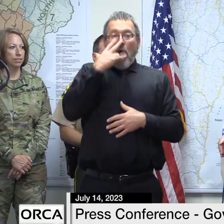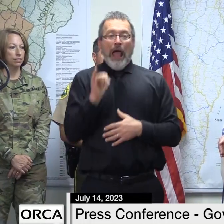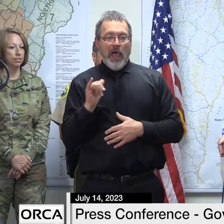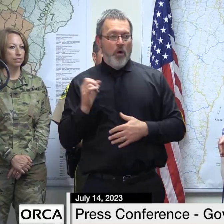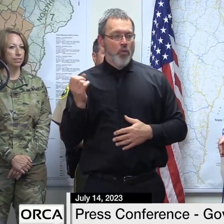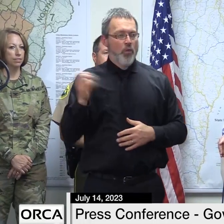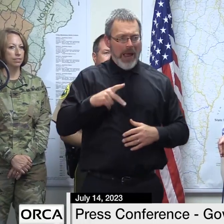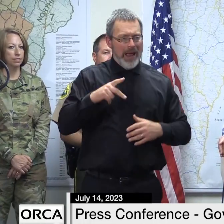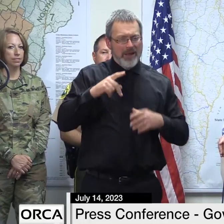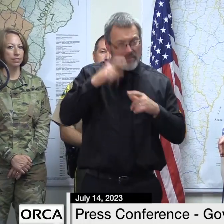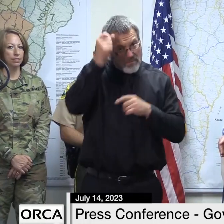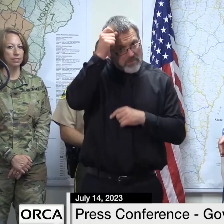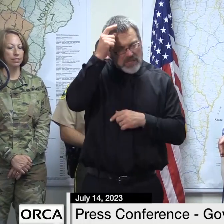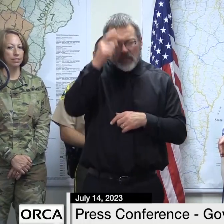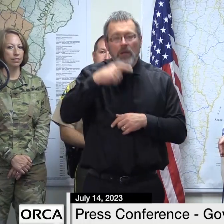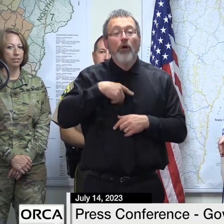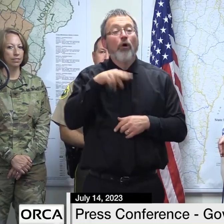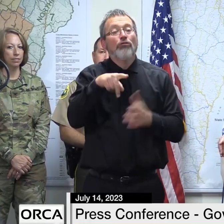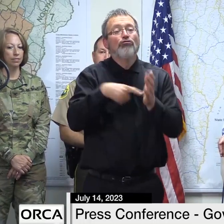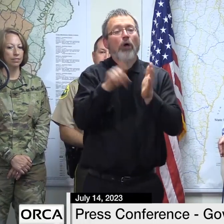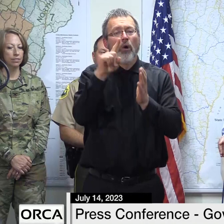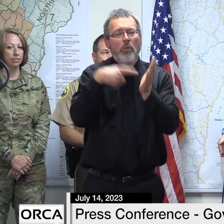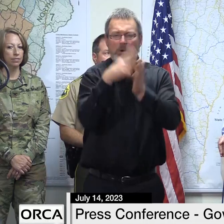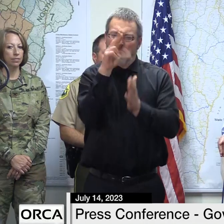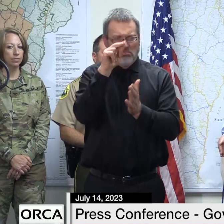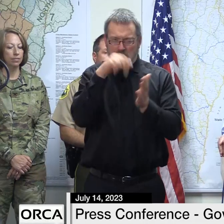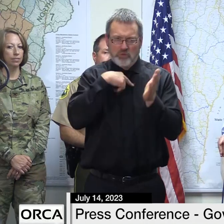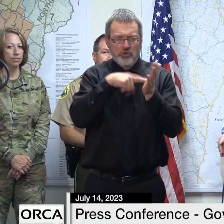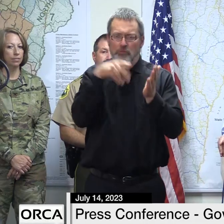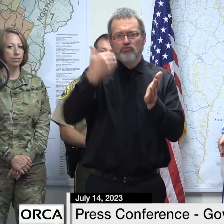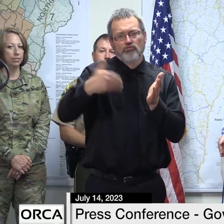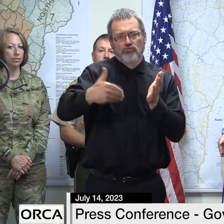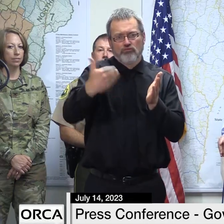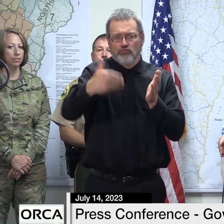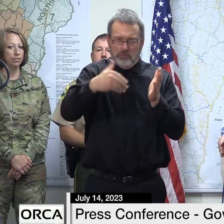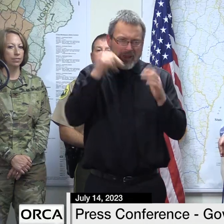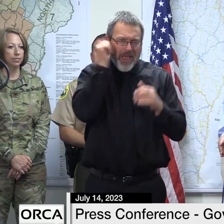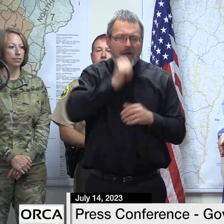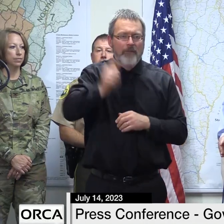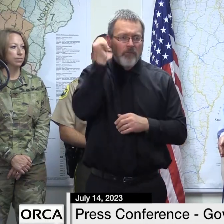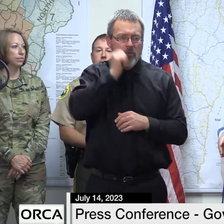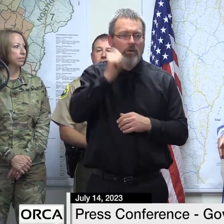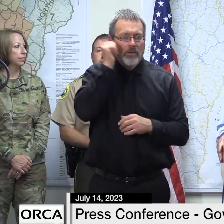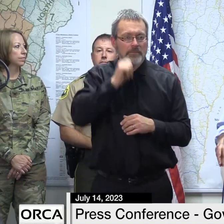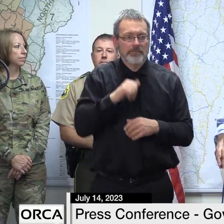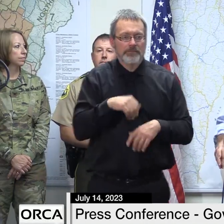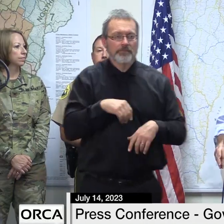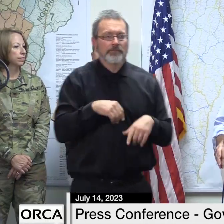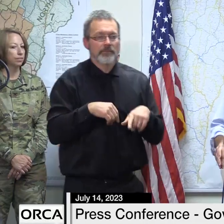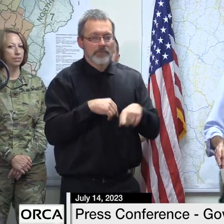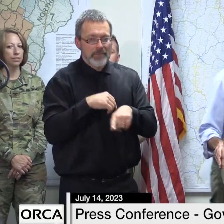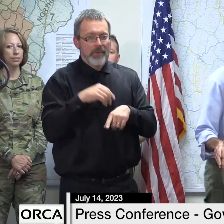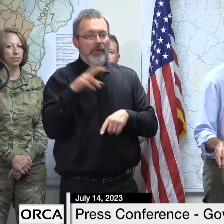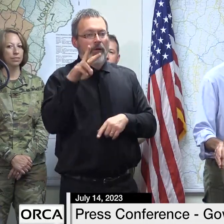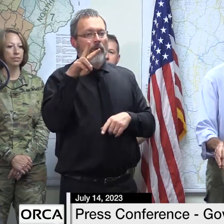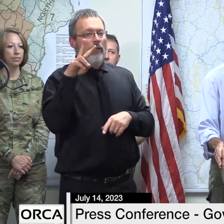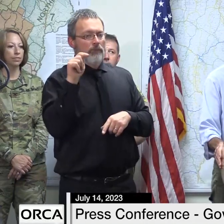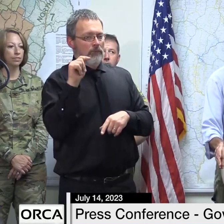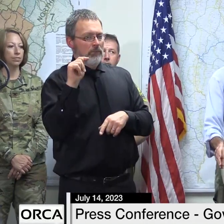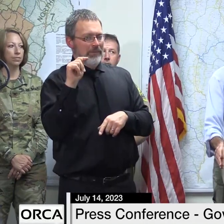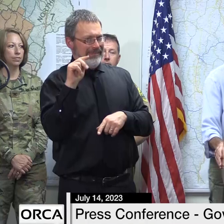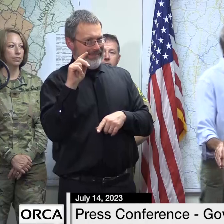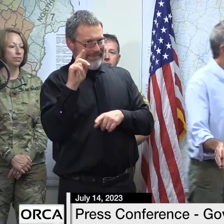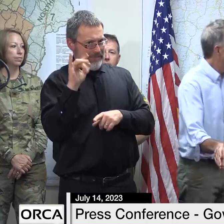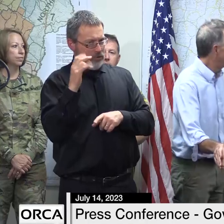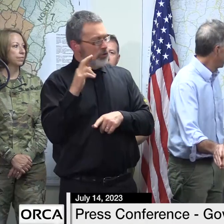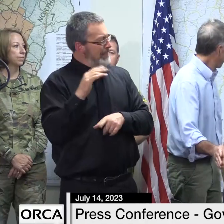them. Could we get Dr. Levine back up? Thank you for being so generous with your time. I really appreciate it. I'm wondering if